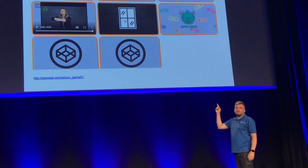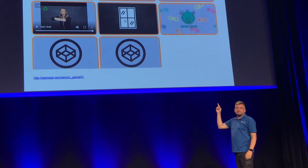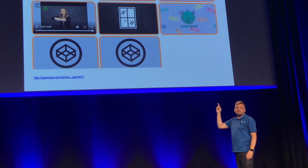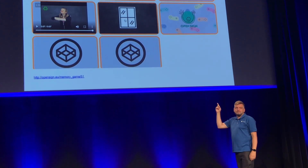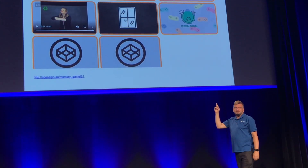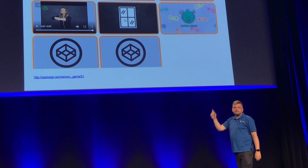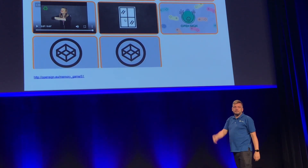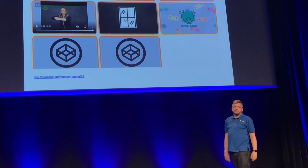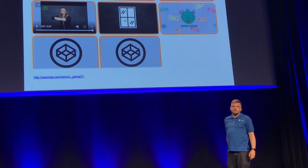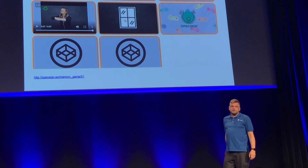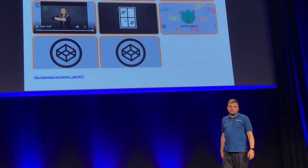concept,